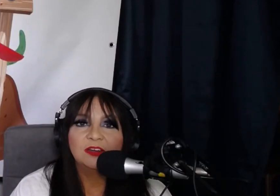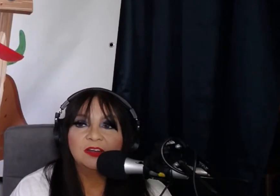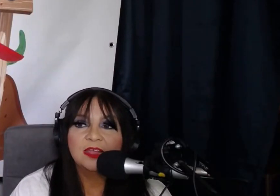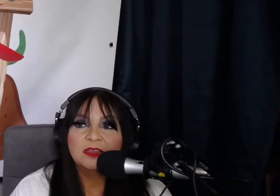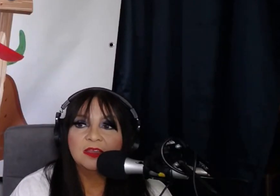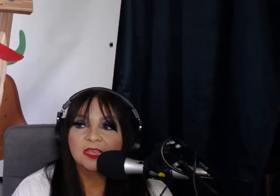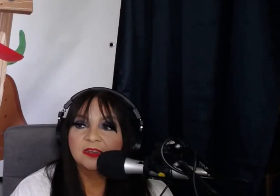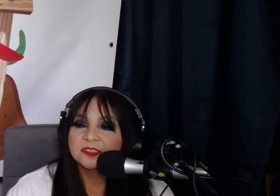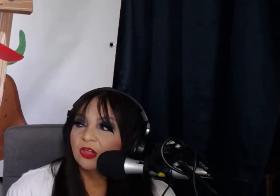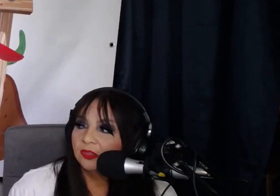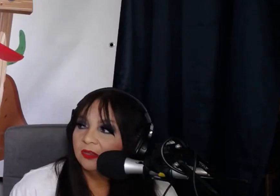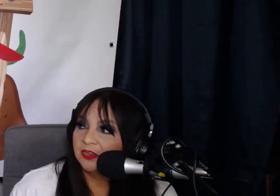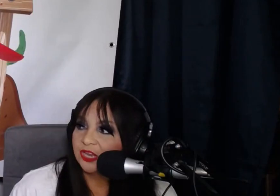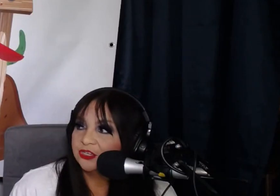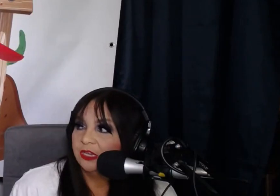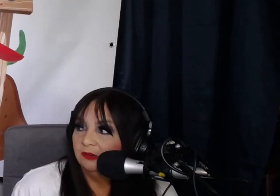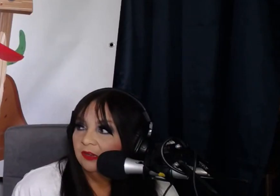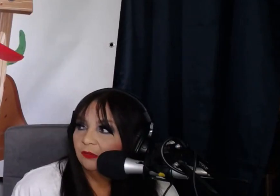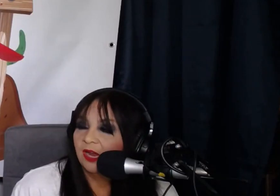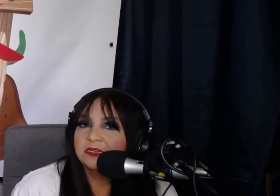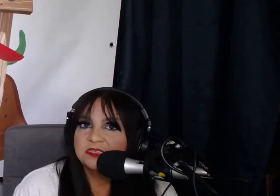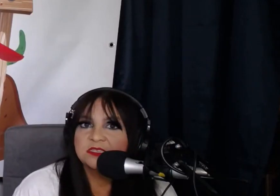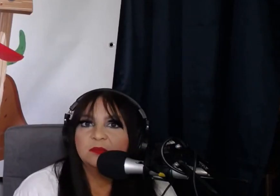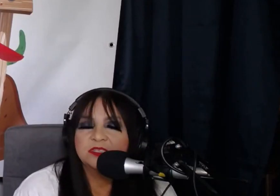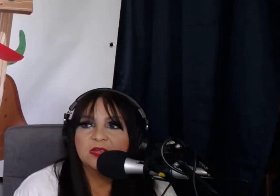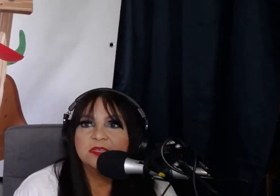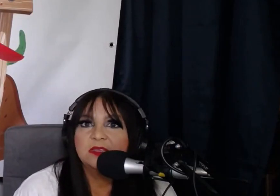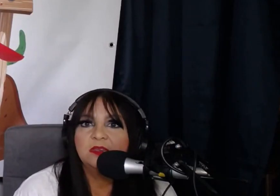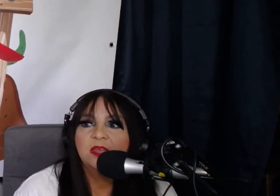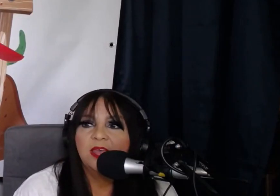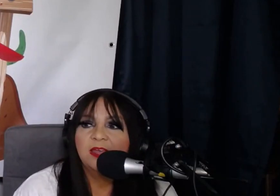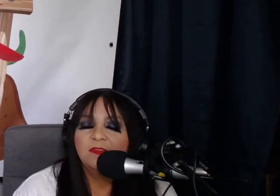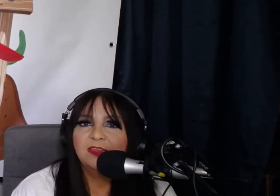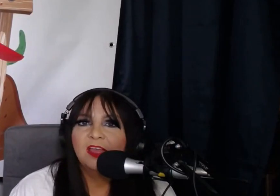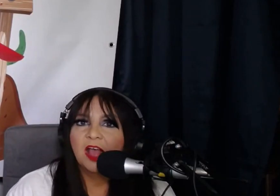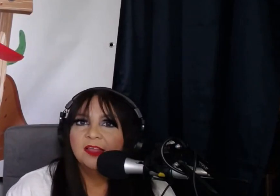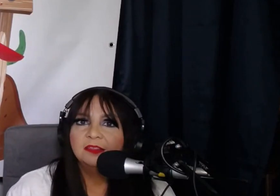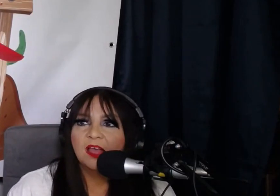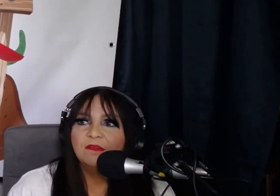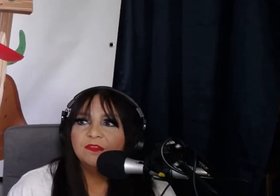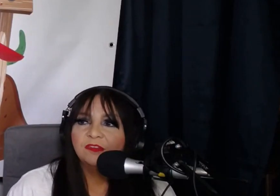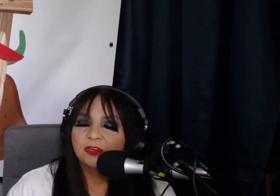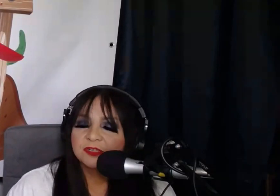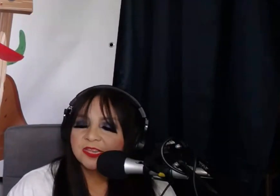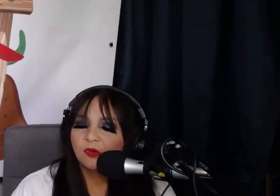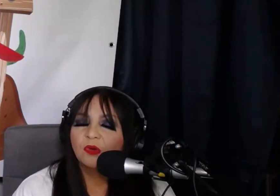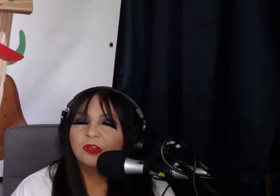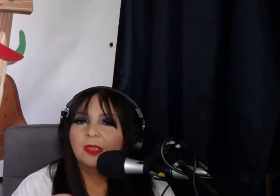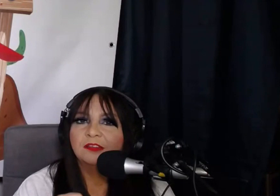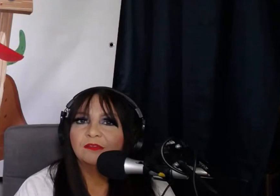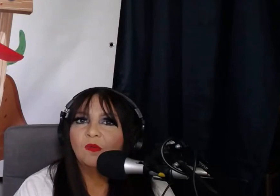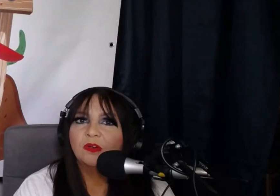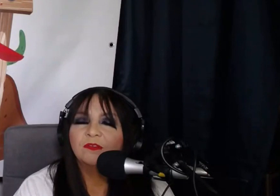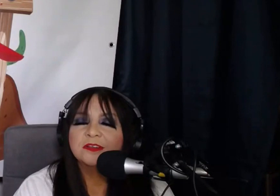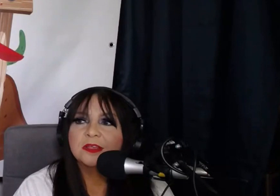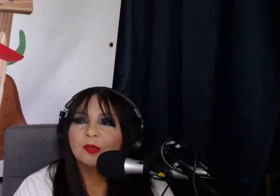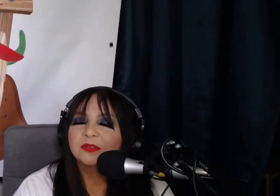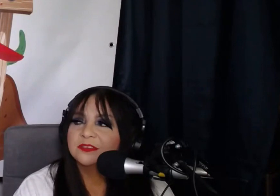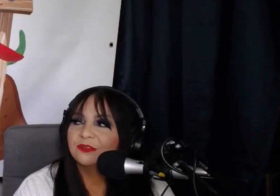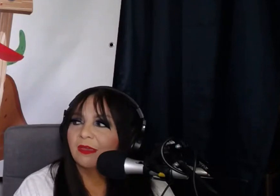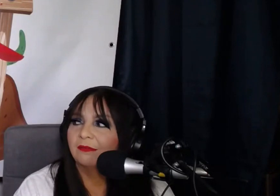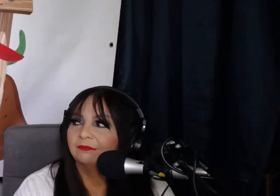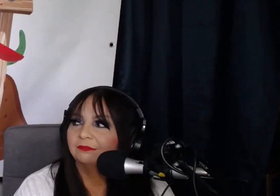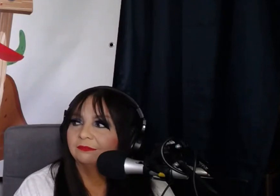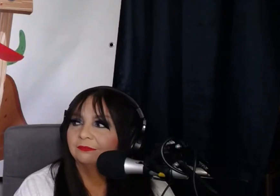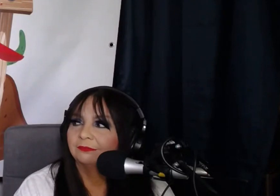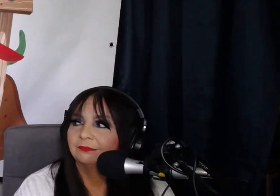much here. And again, it's all in education. Yeah, Right. it's all- Destigmatizing. And then I love that there is a Corgi at the forefront to help